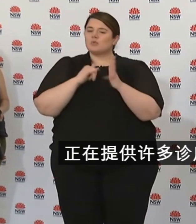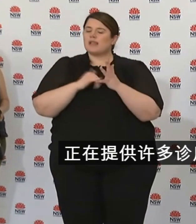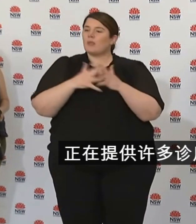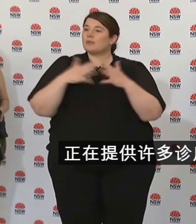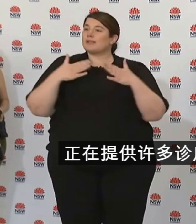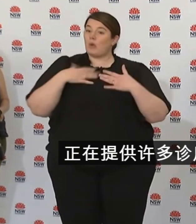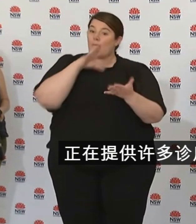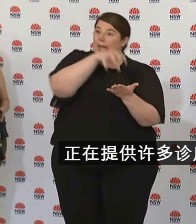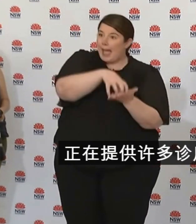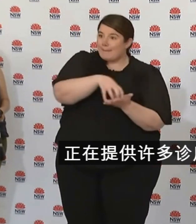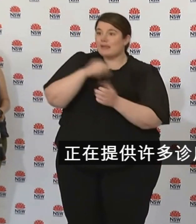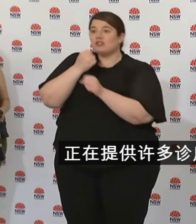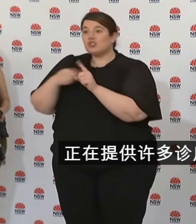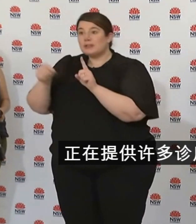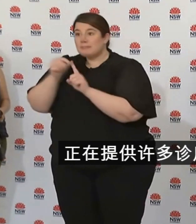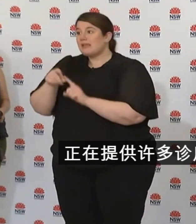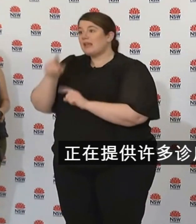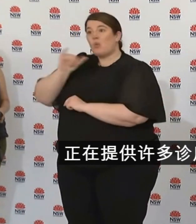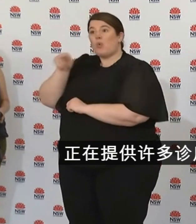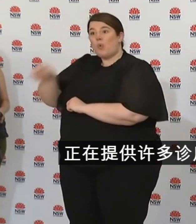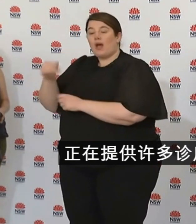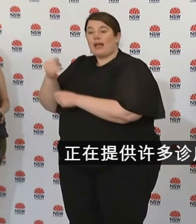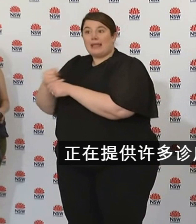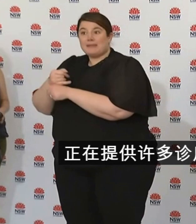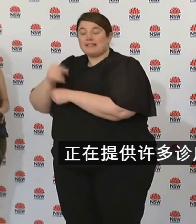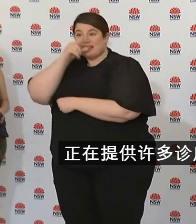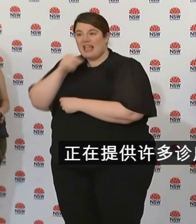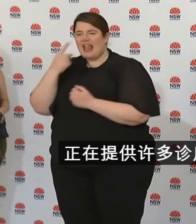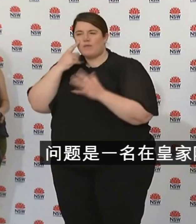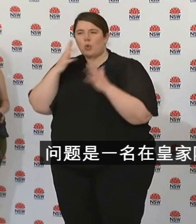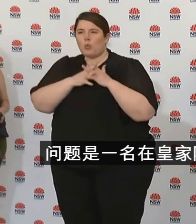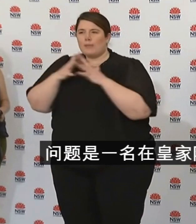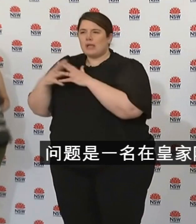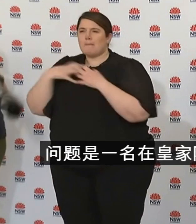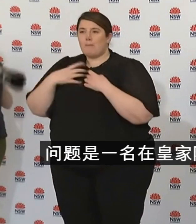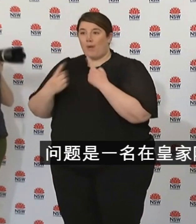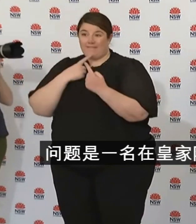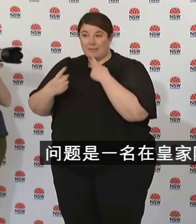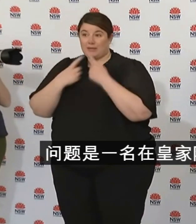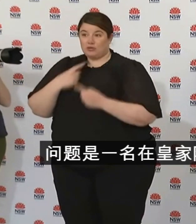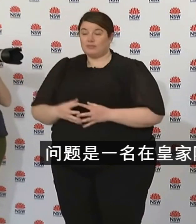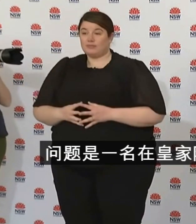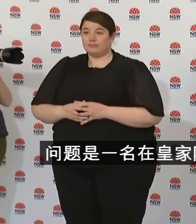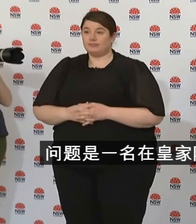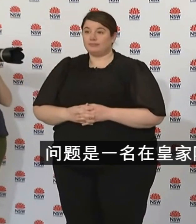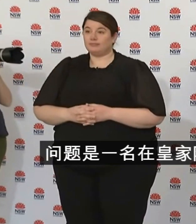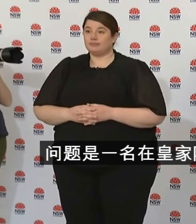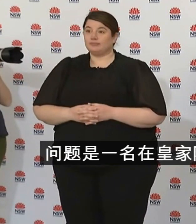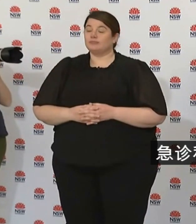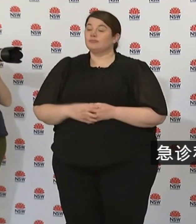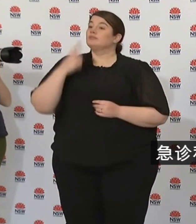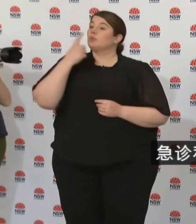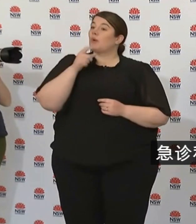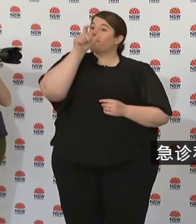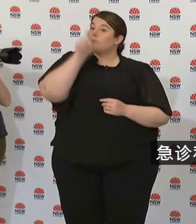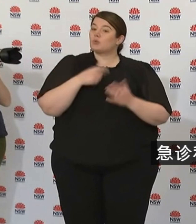number of clinics. I just wanted to alert you to one other issue, that a staff member who works at Royal Prince Alfred's